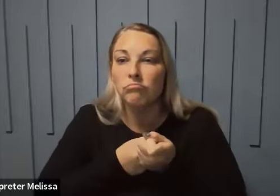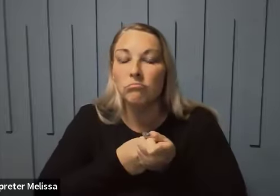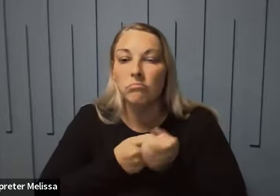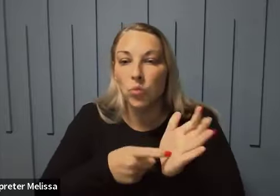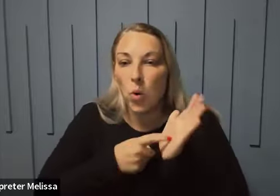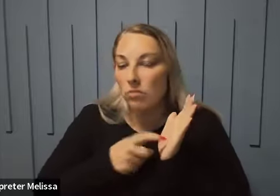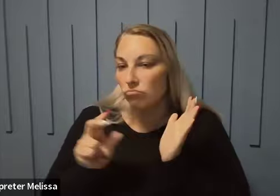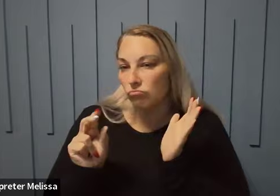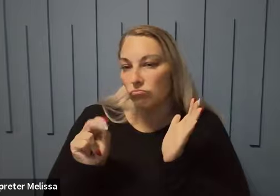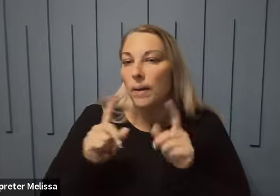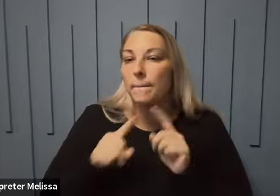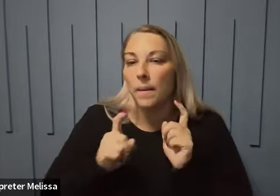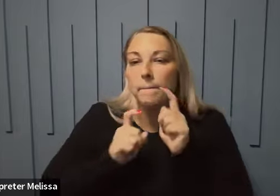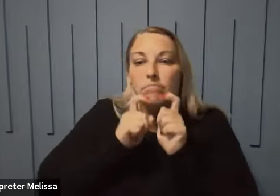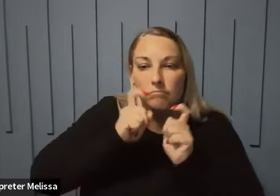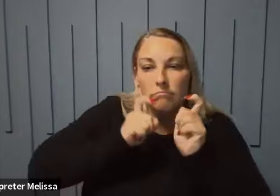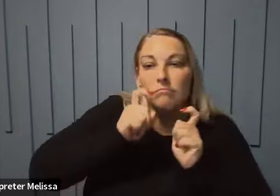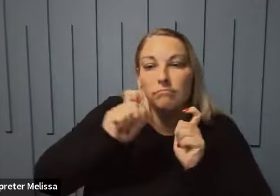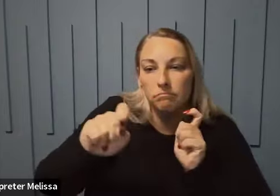your mouth is required.